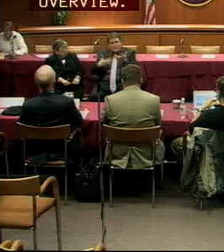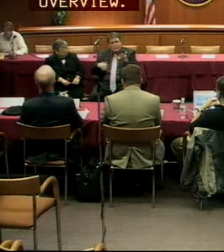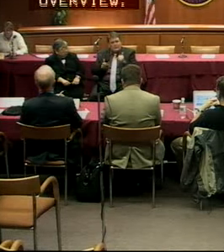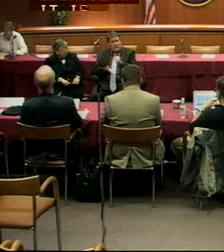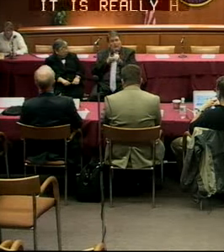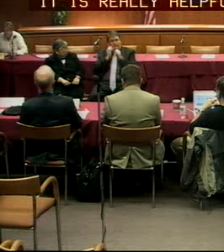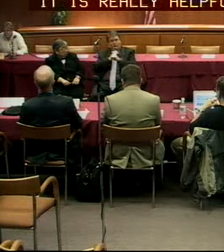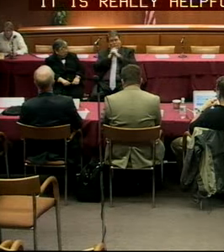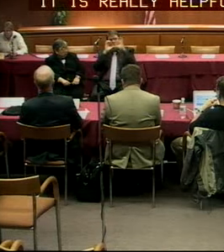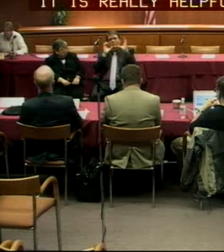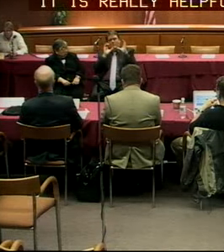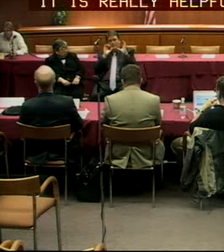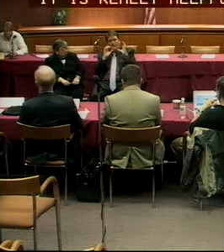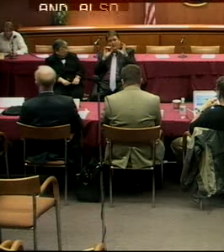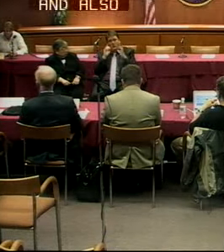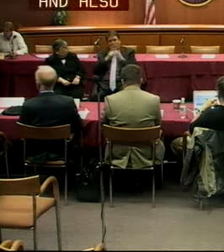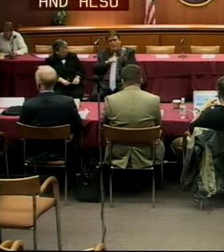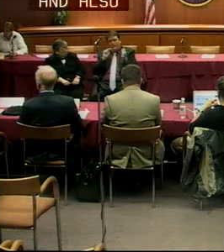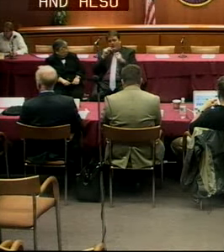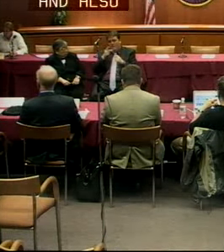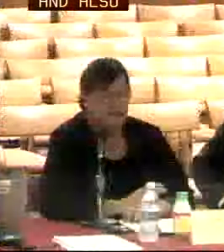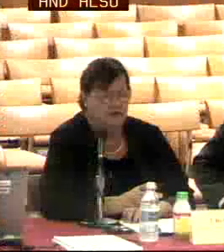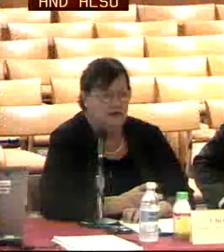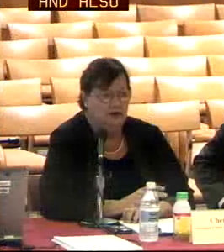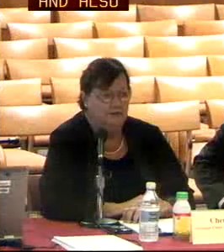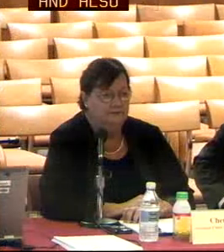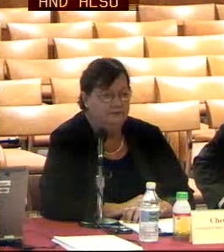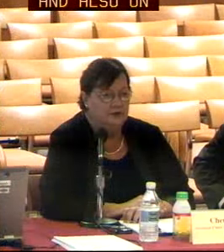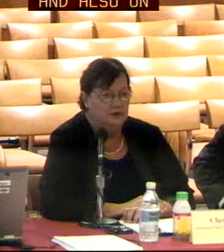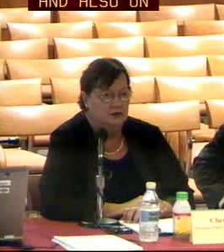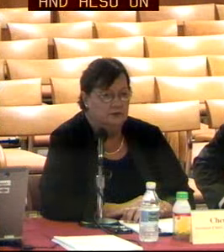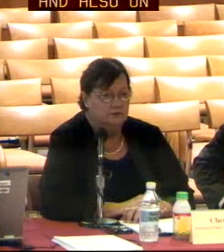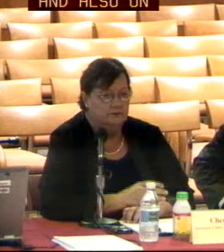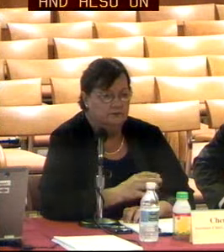also, on the note of the